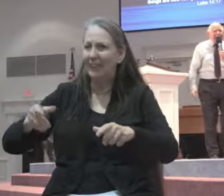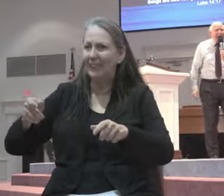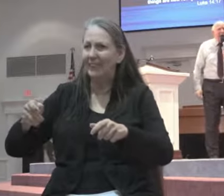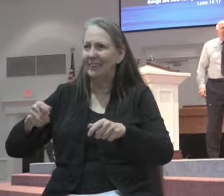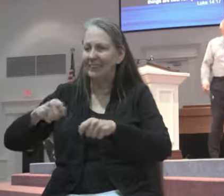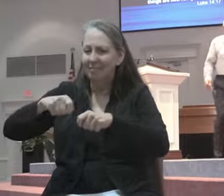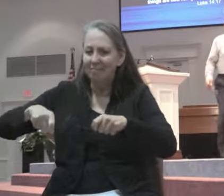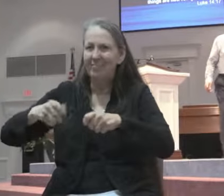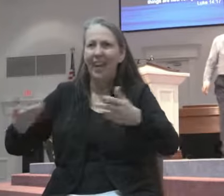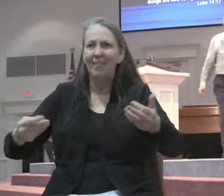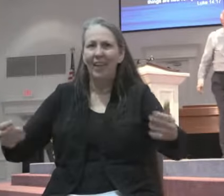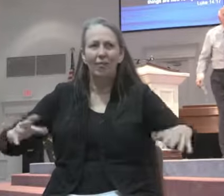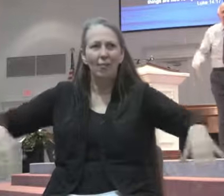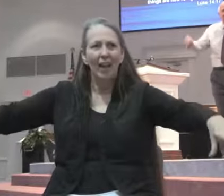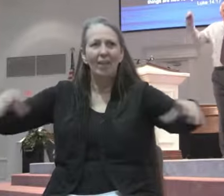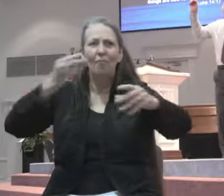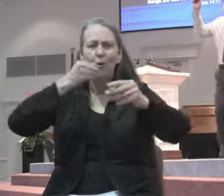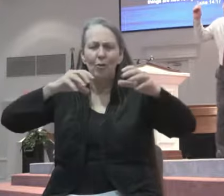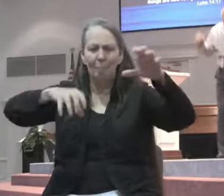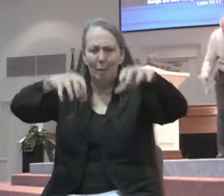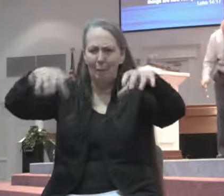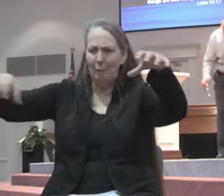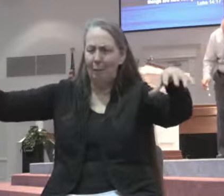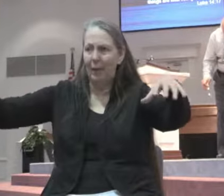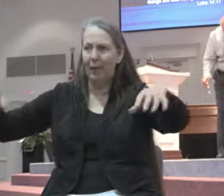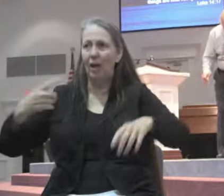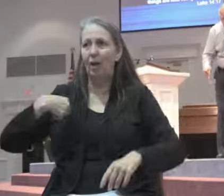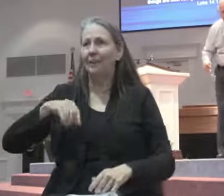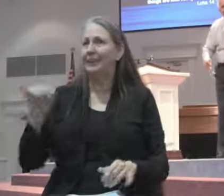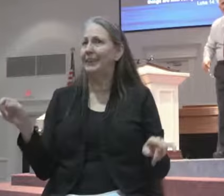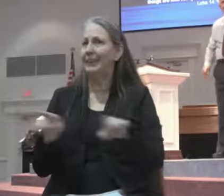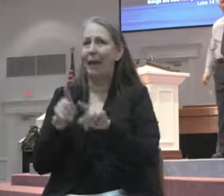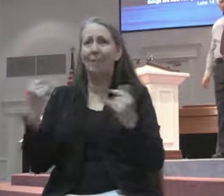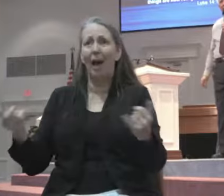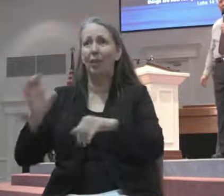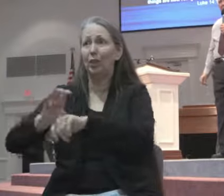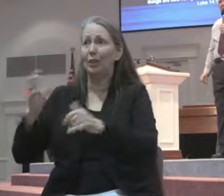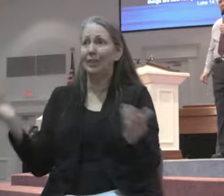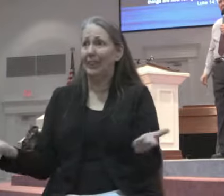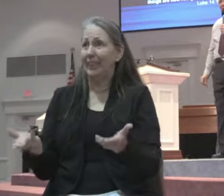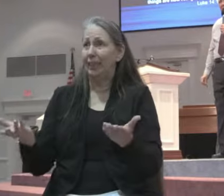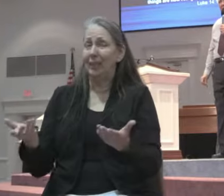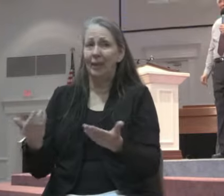We are there.